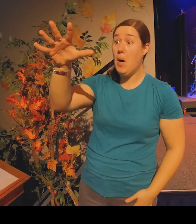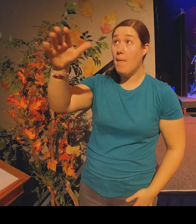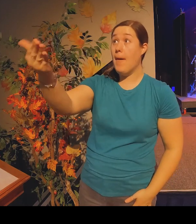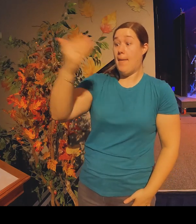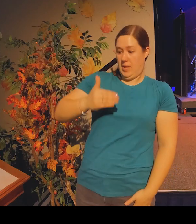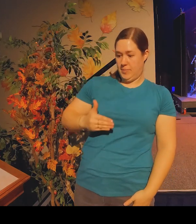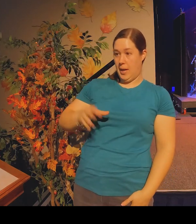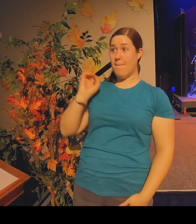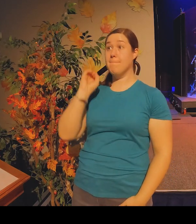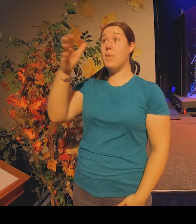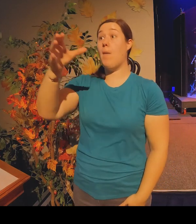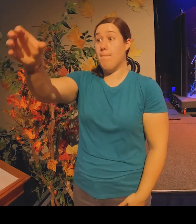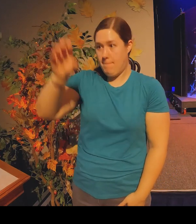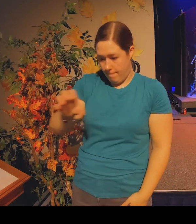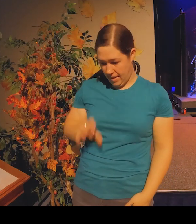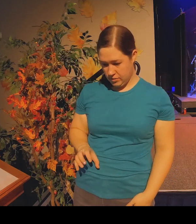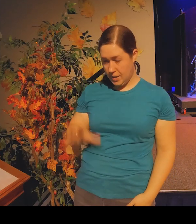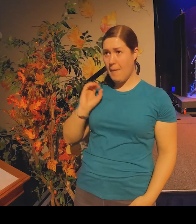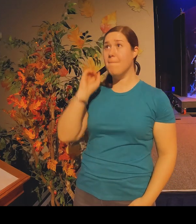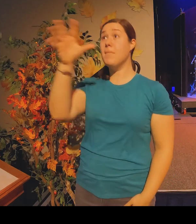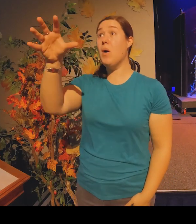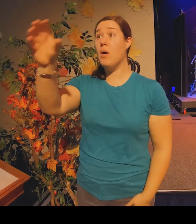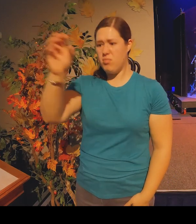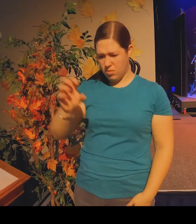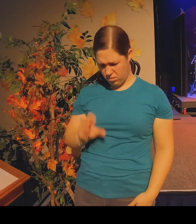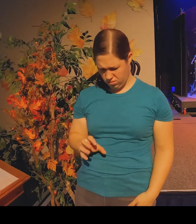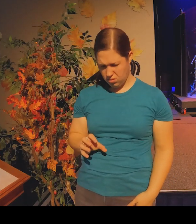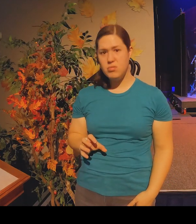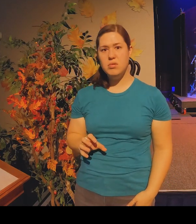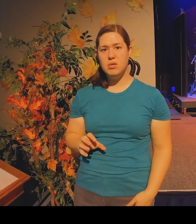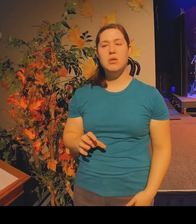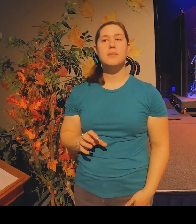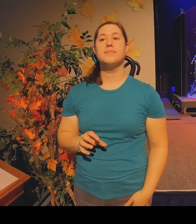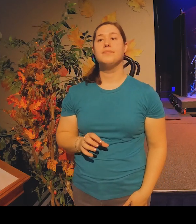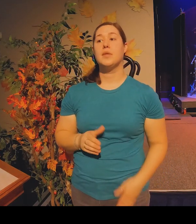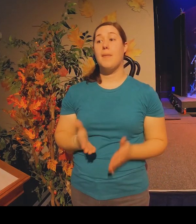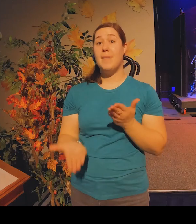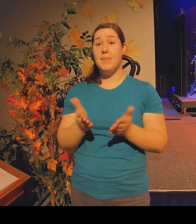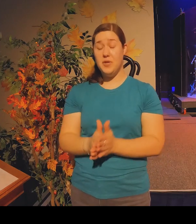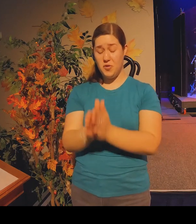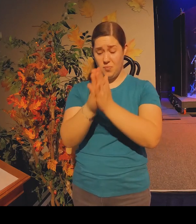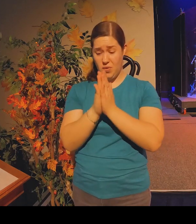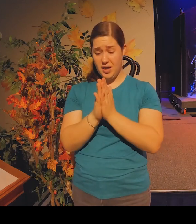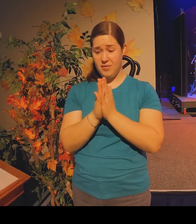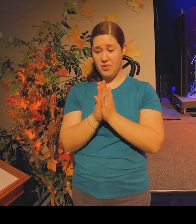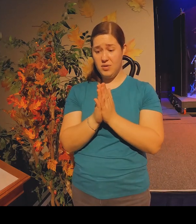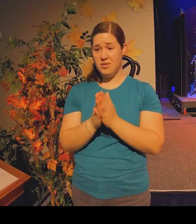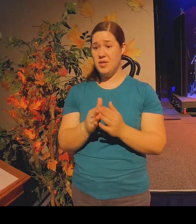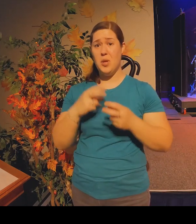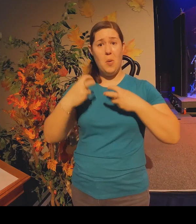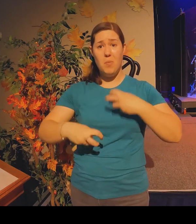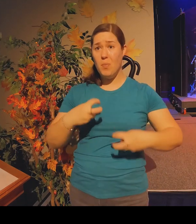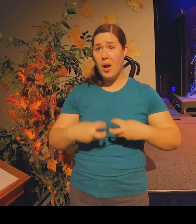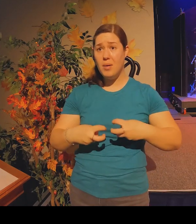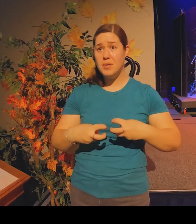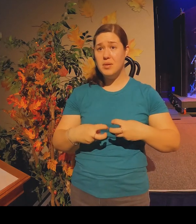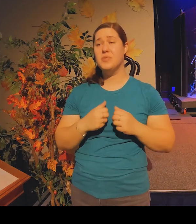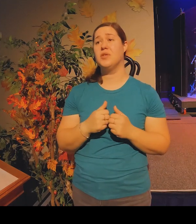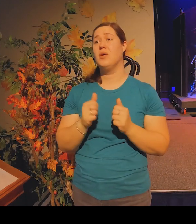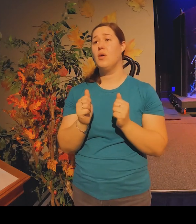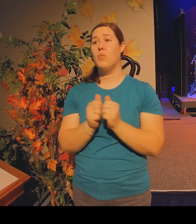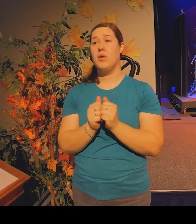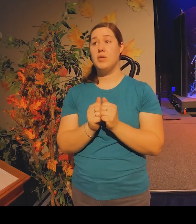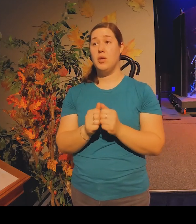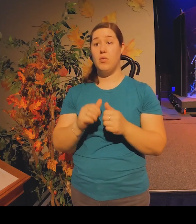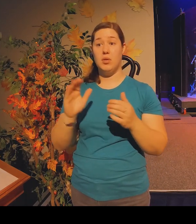for a job and you didn't get it. Maybe you've prayed for your marriage and your marriage is still really, really bad and not very healthy. And